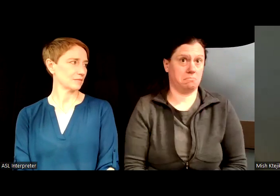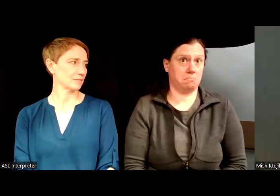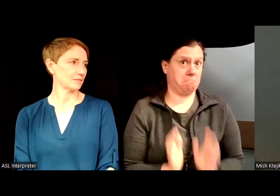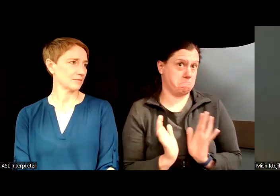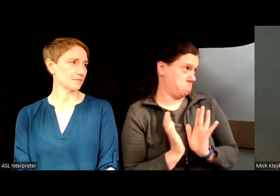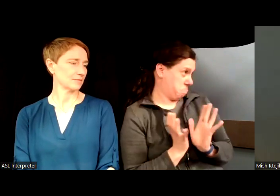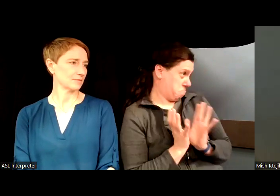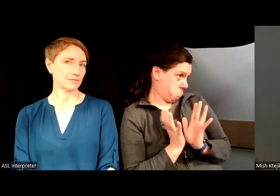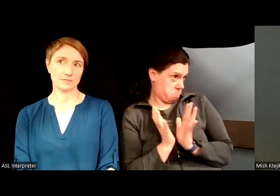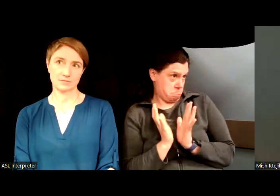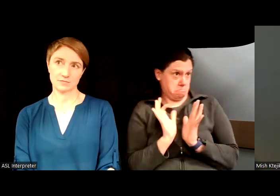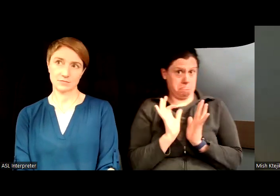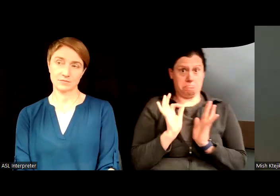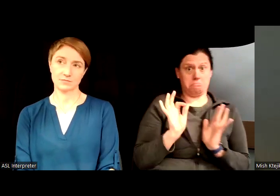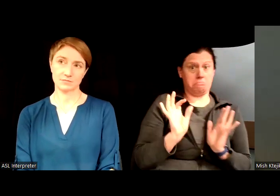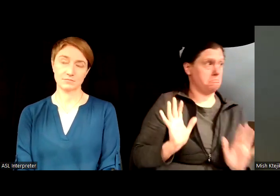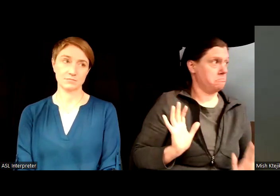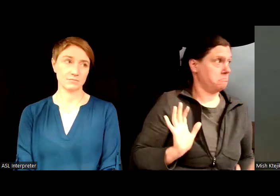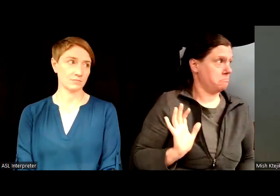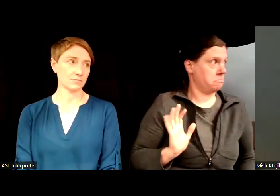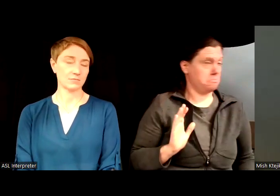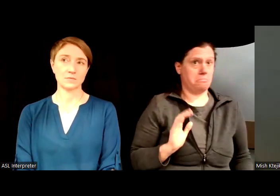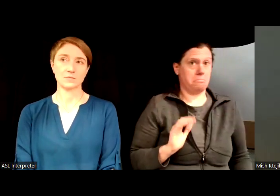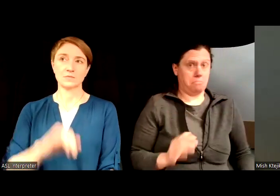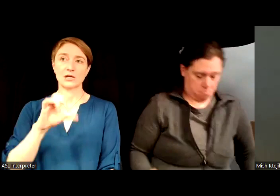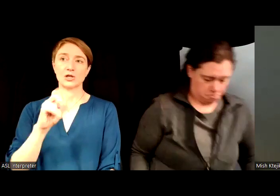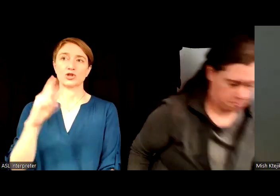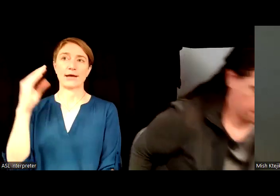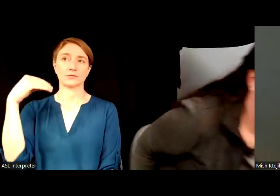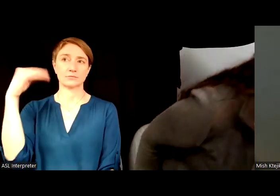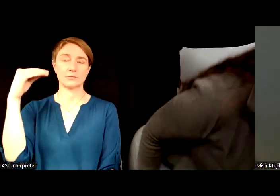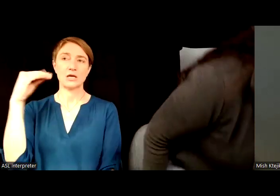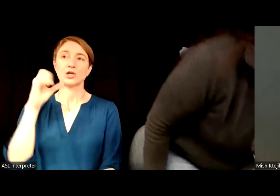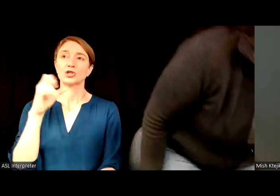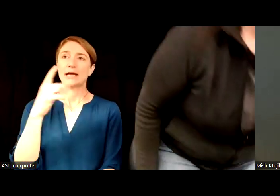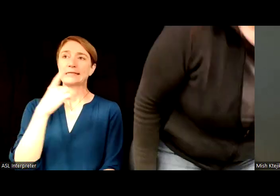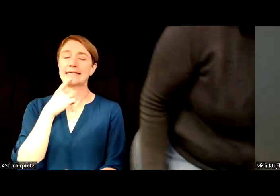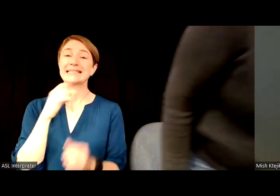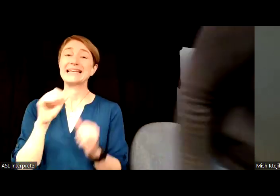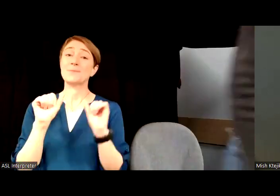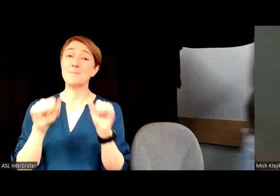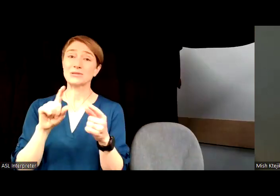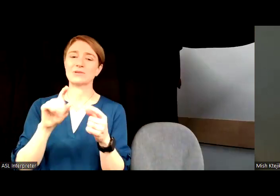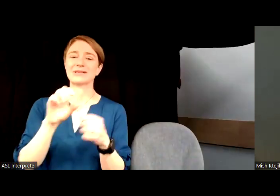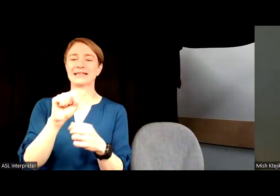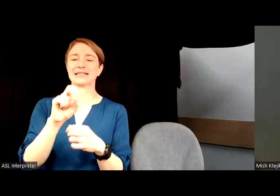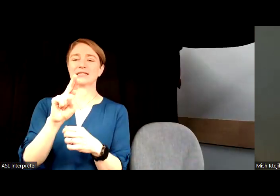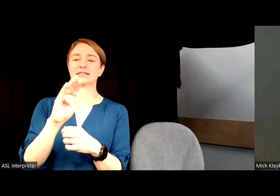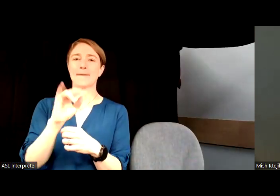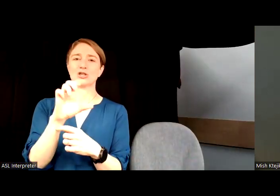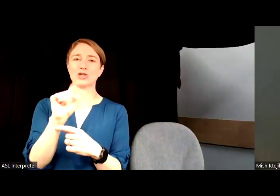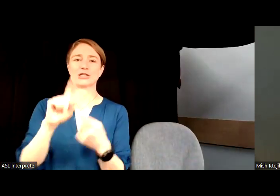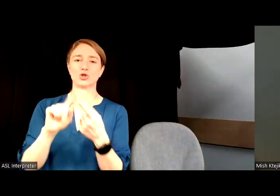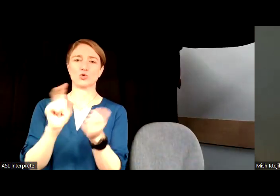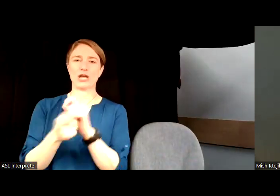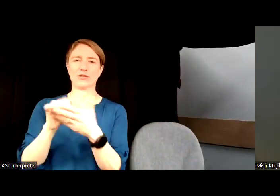we could, is it possible to change it at any time after that? So Jack is saying it's subject to change would be the language. Okay,